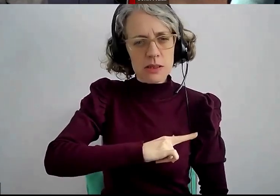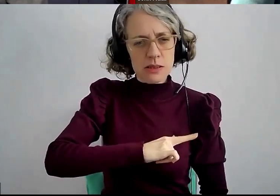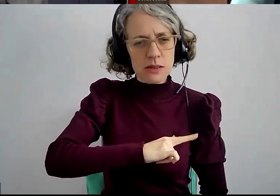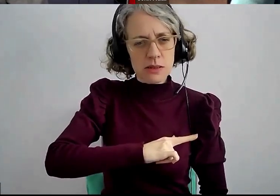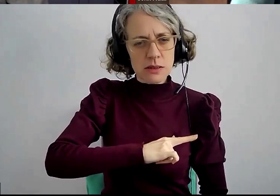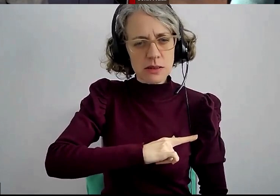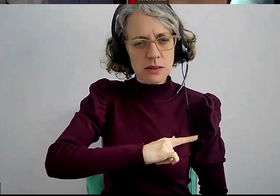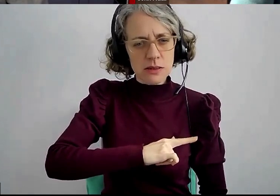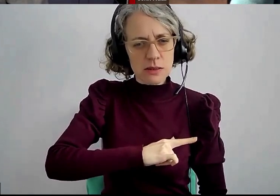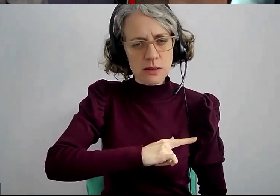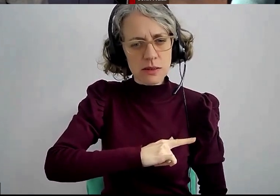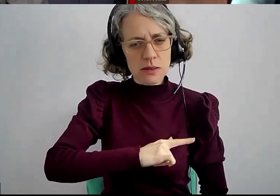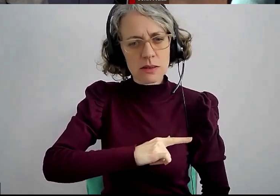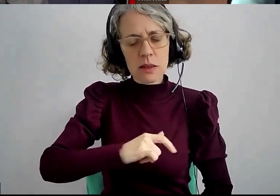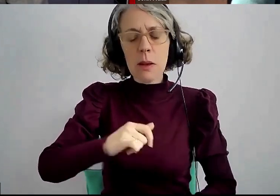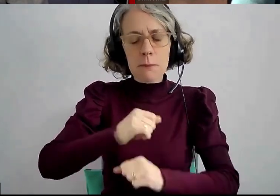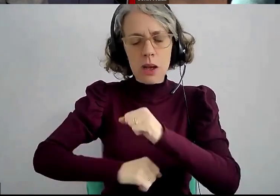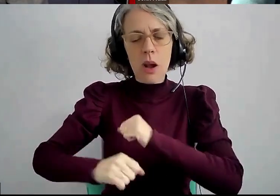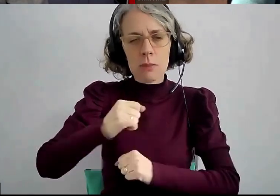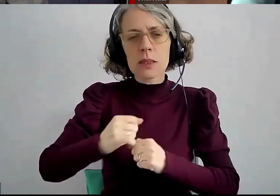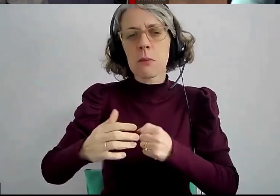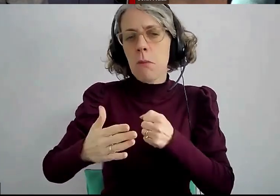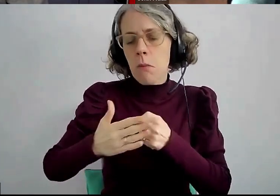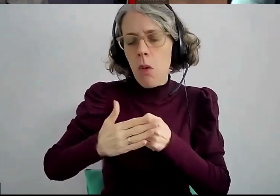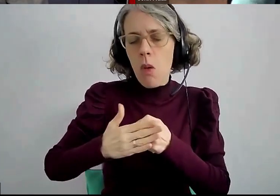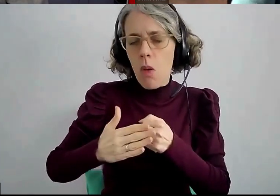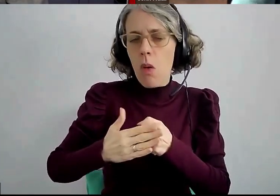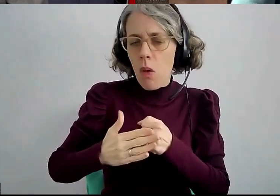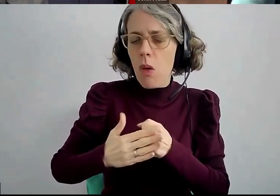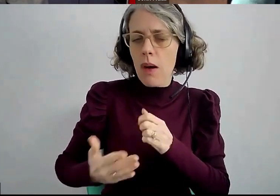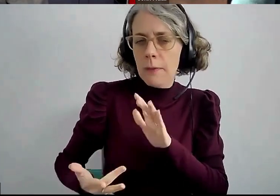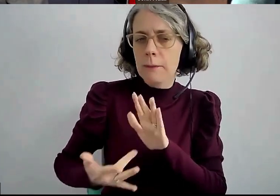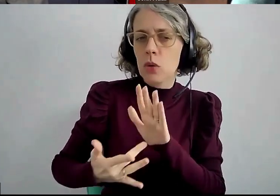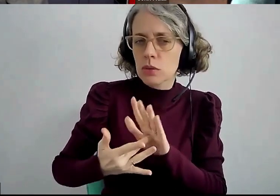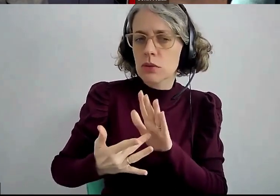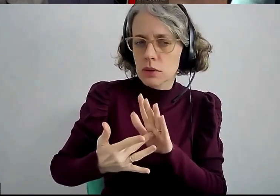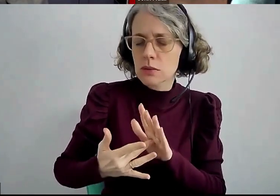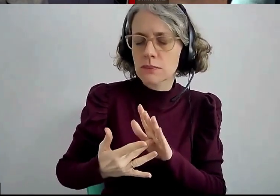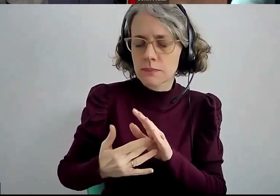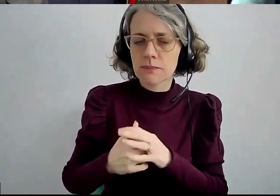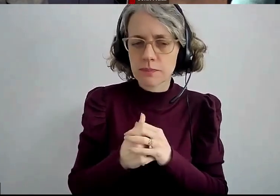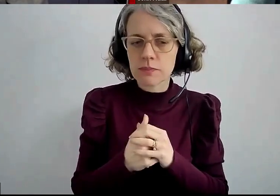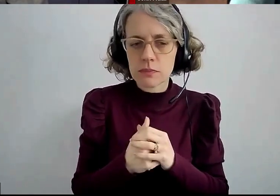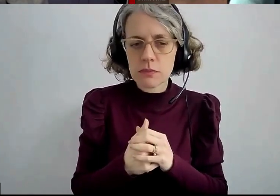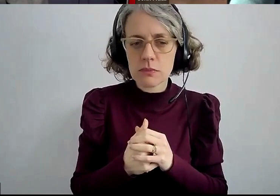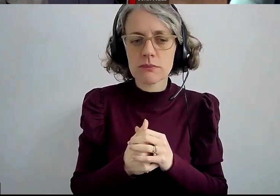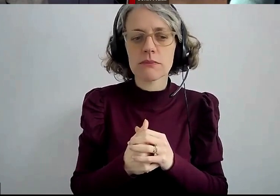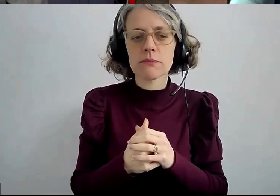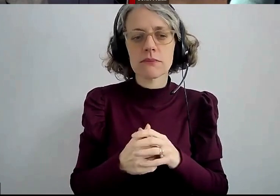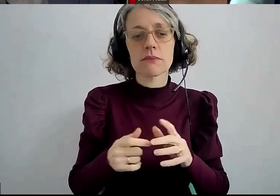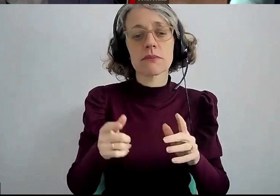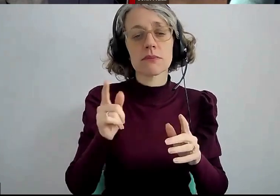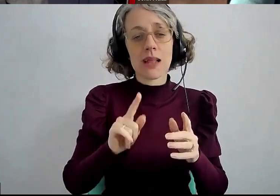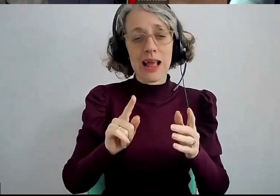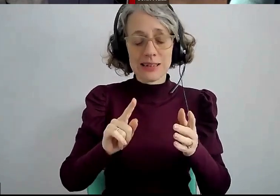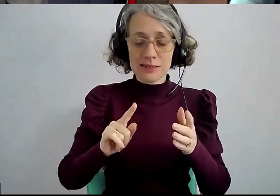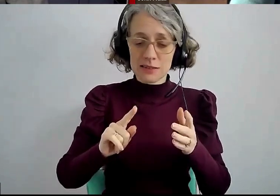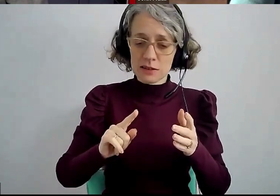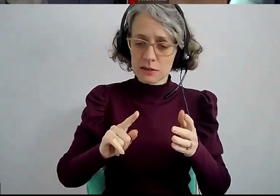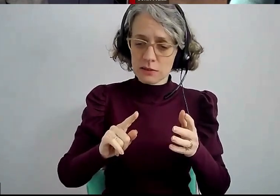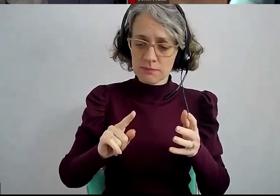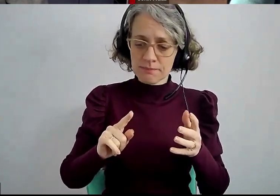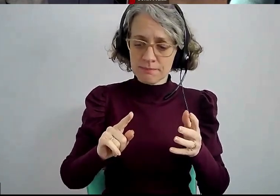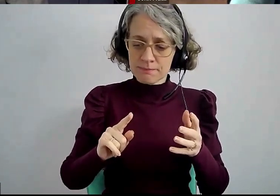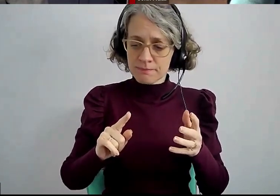is becoming more and more important. And the nature of that purpose